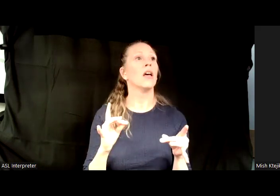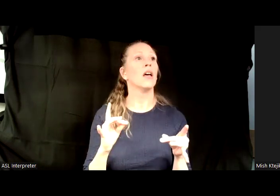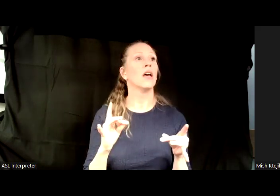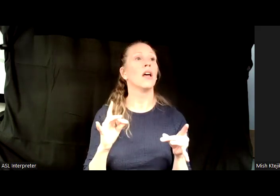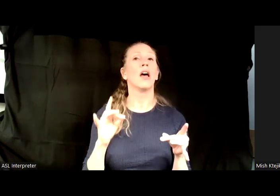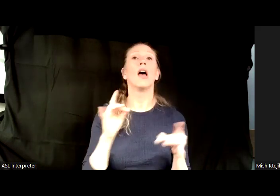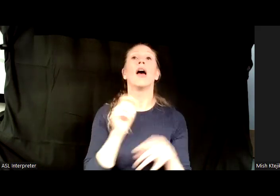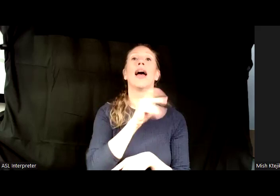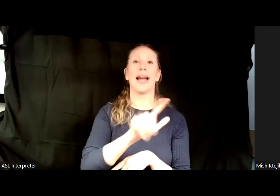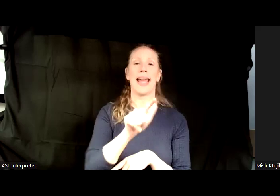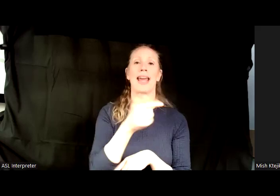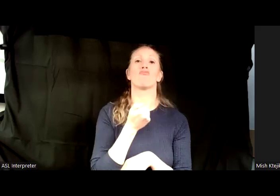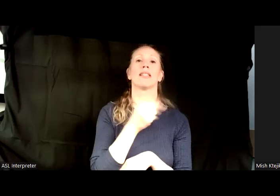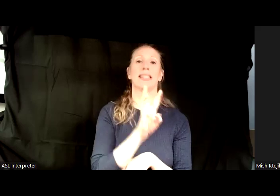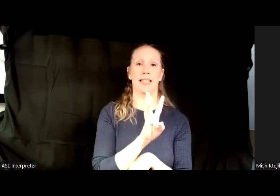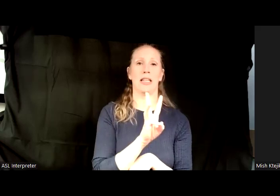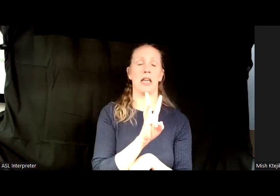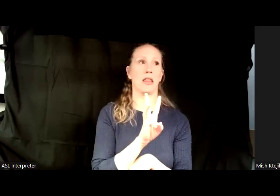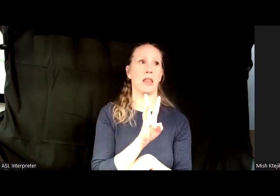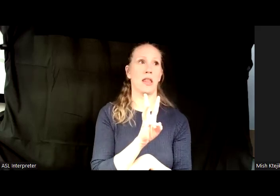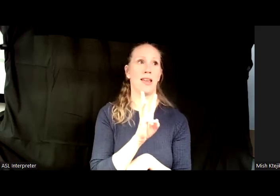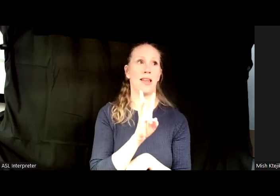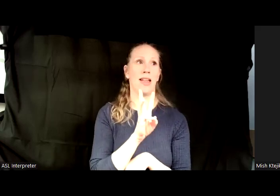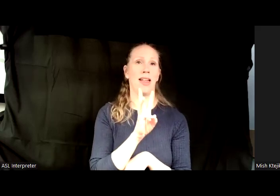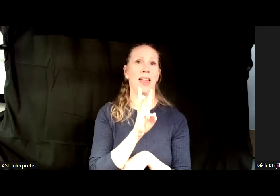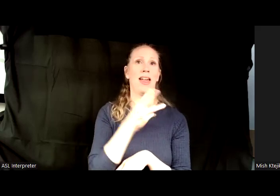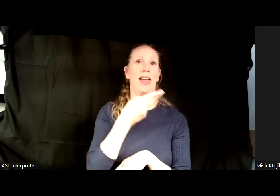April 16th will be the hearing.